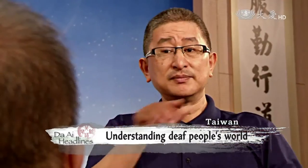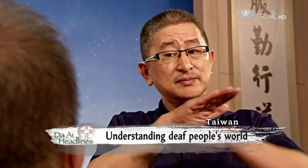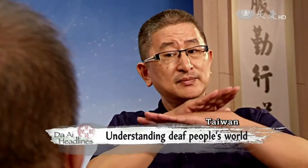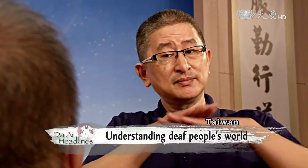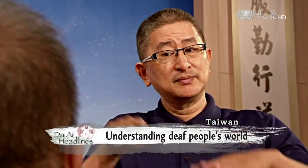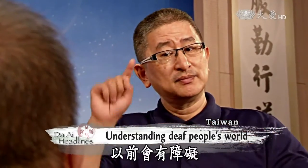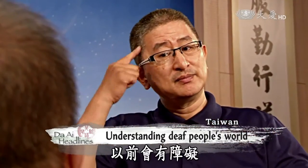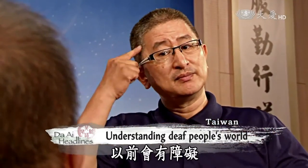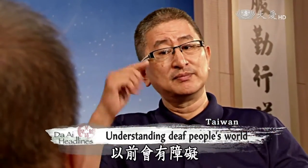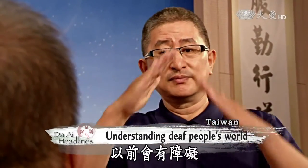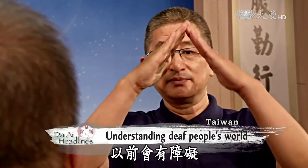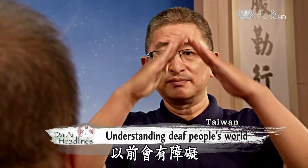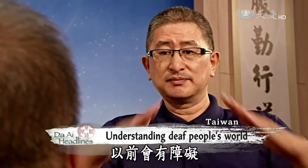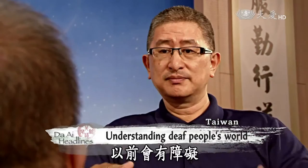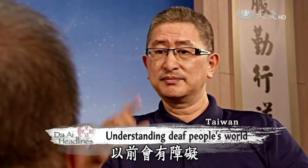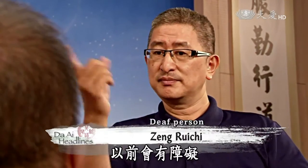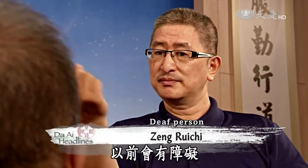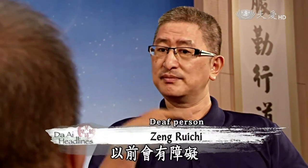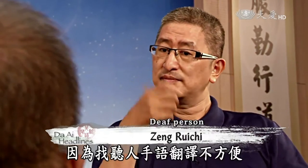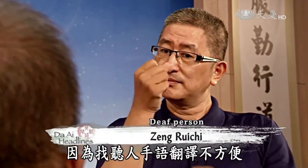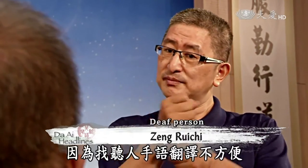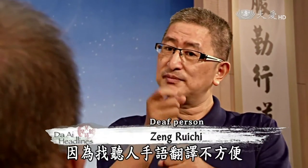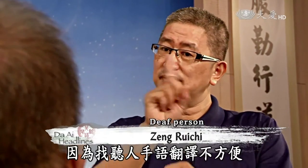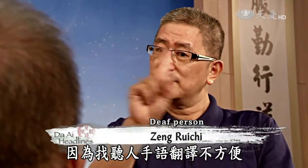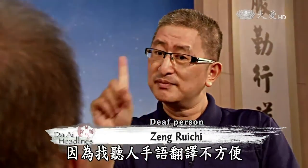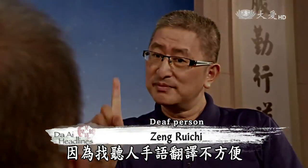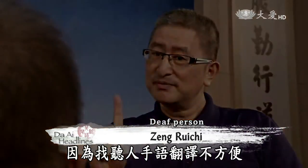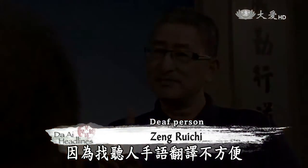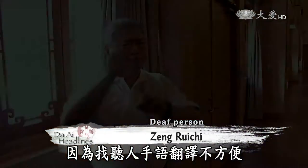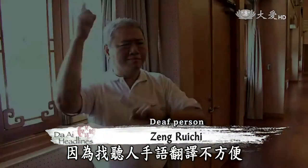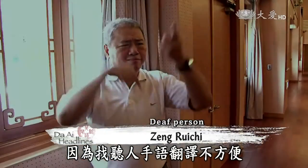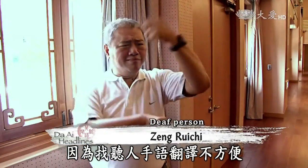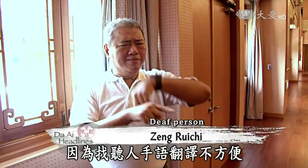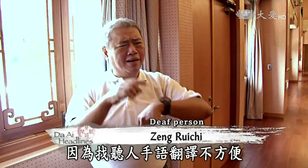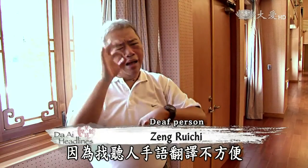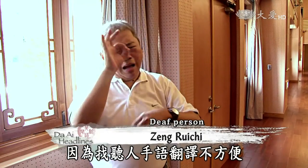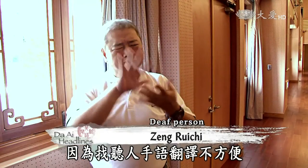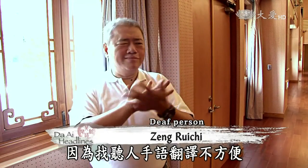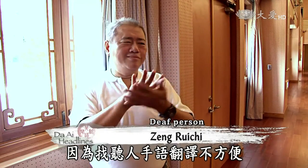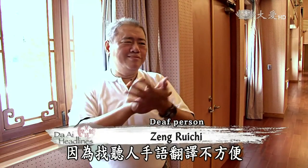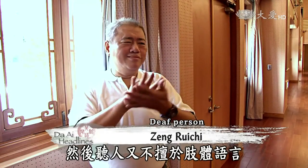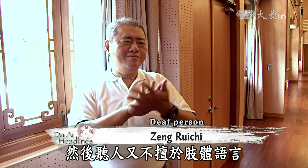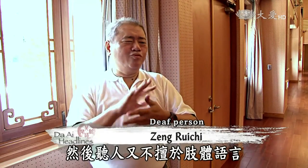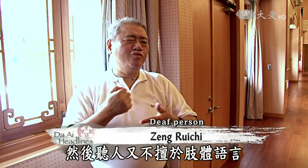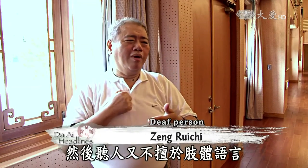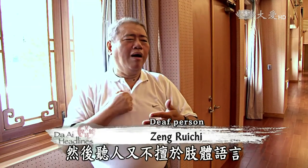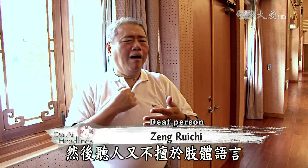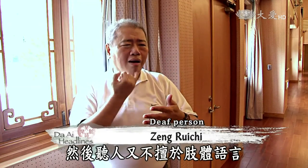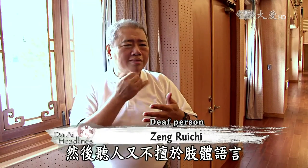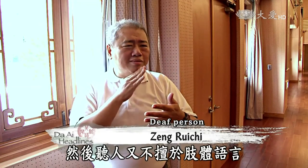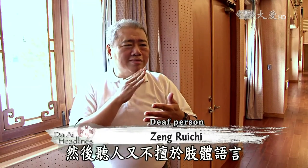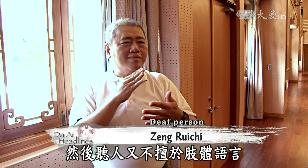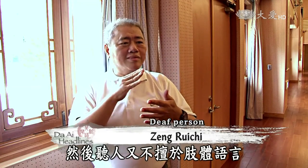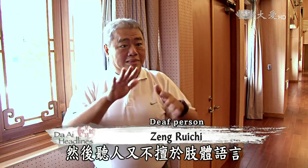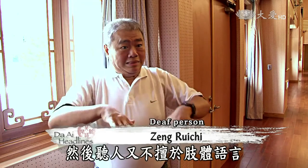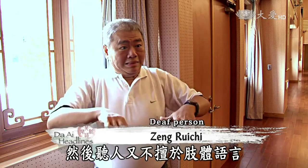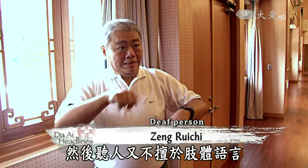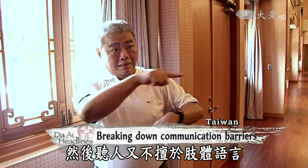In the past, there were barriers because it was inconvenient to find sign language interpreters. In addition, able people are not good at